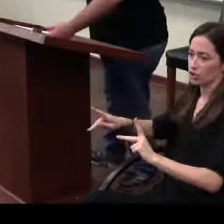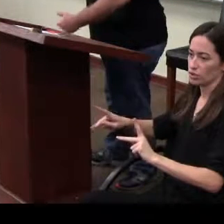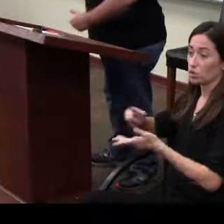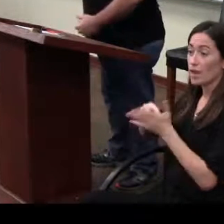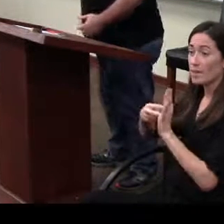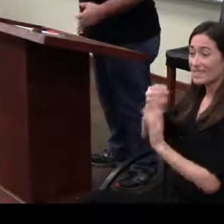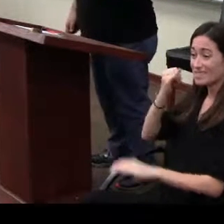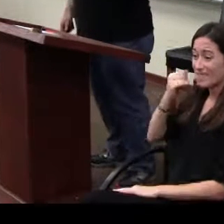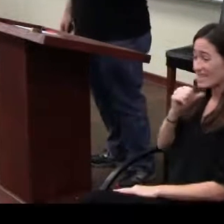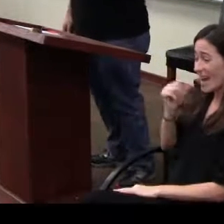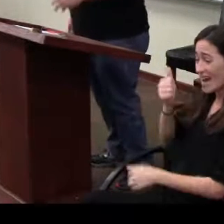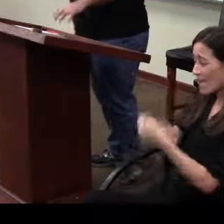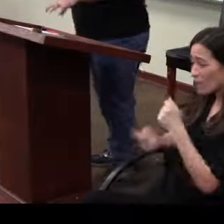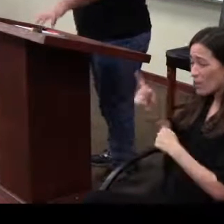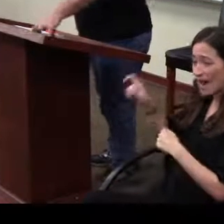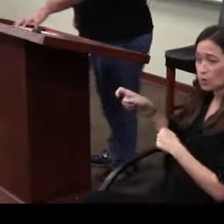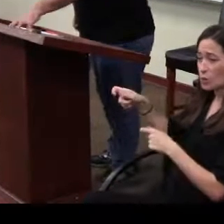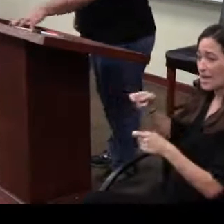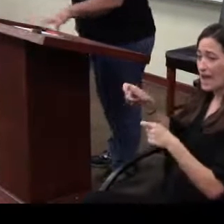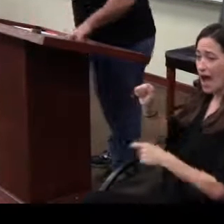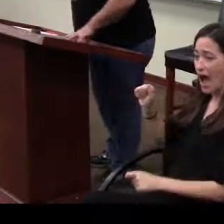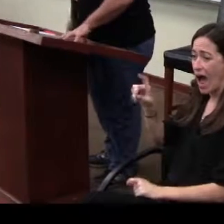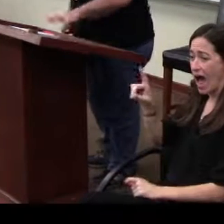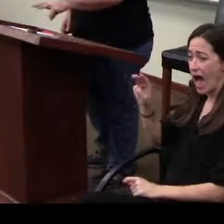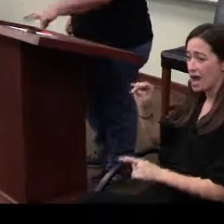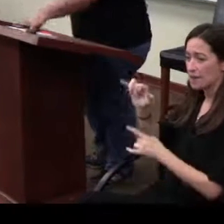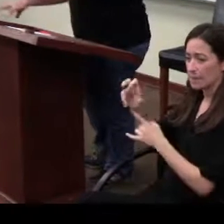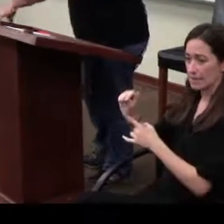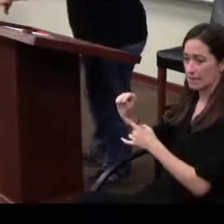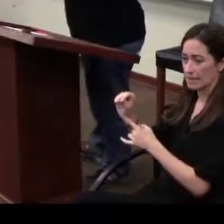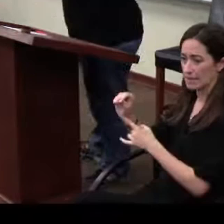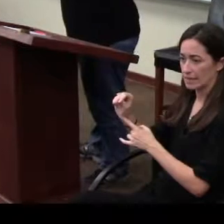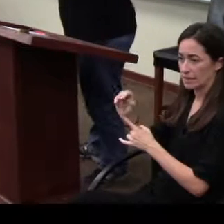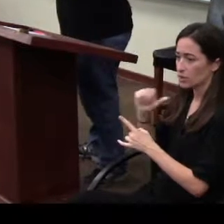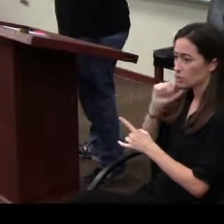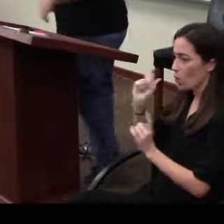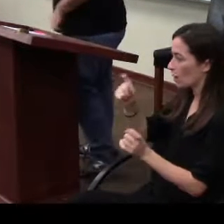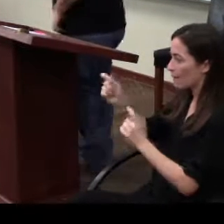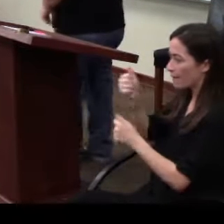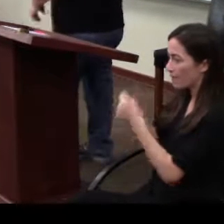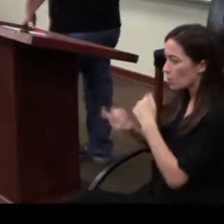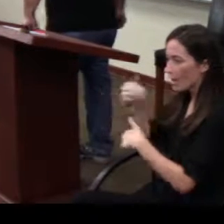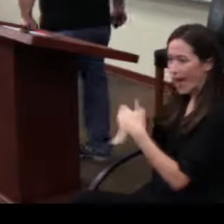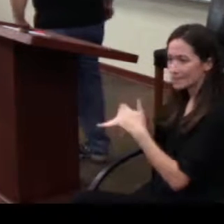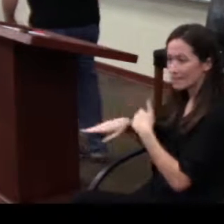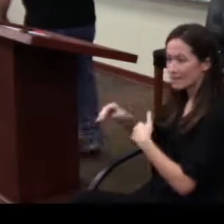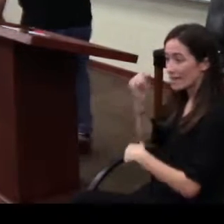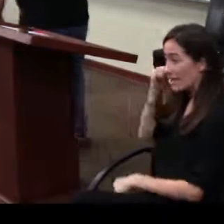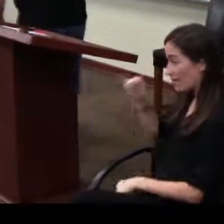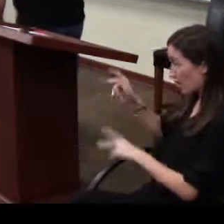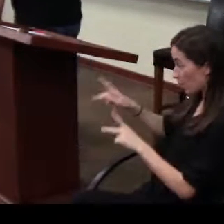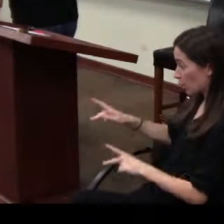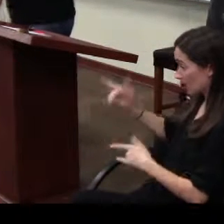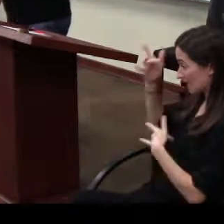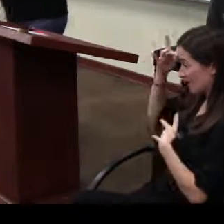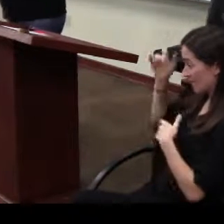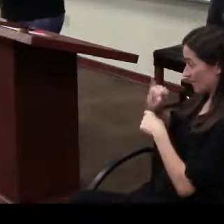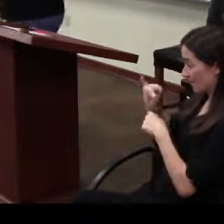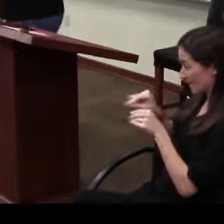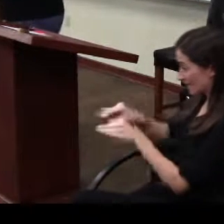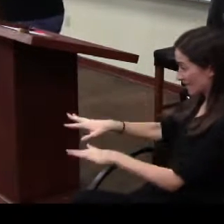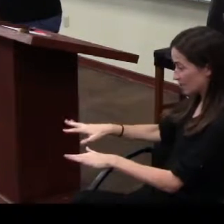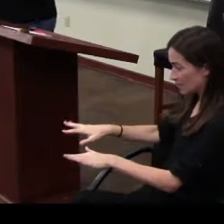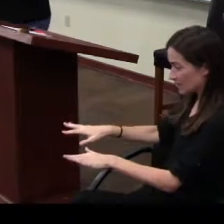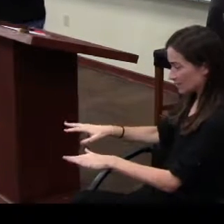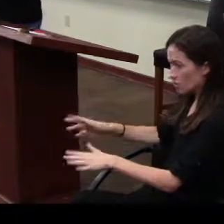Not everyone needs to be an admin. Therefore, if they're infected with a piece of malware, they can't go out and get all these other things, right? Keep an eye on